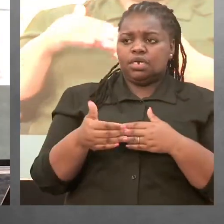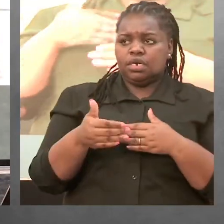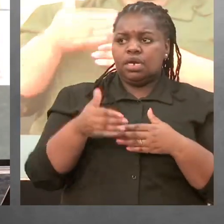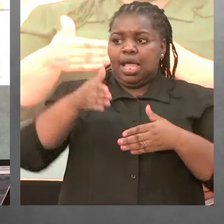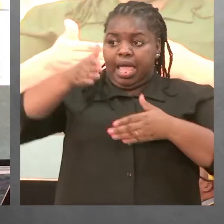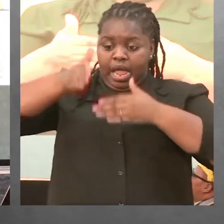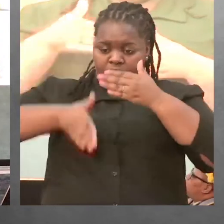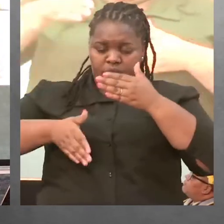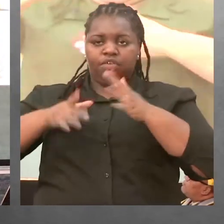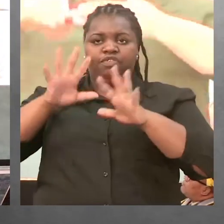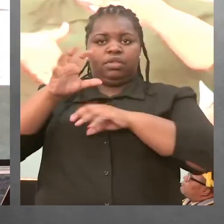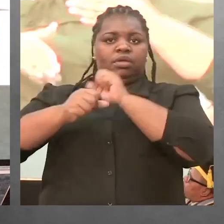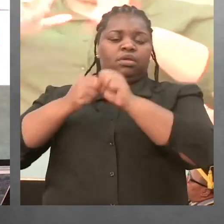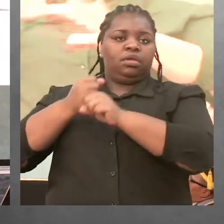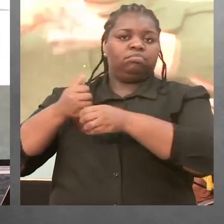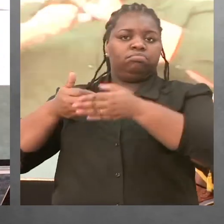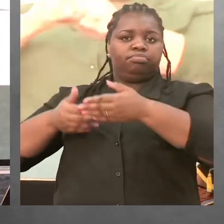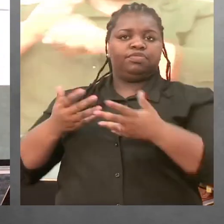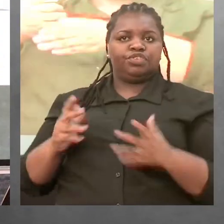of a century.